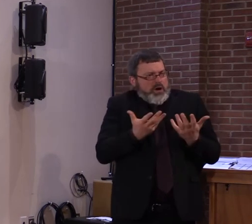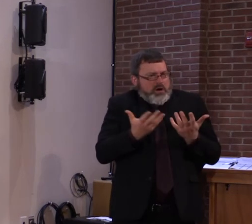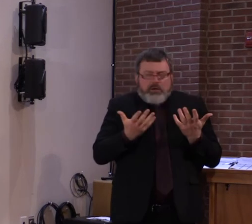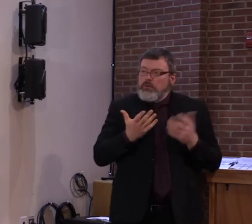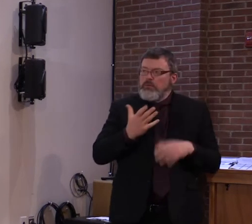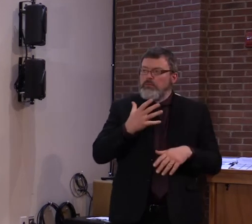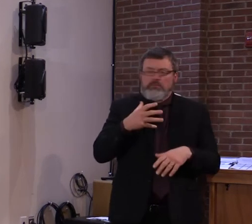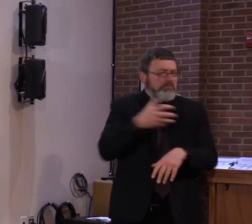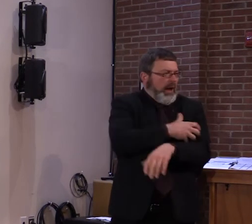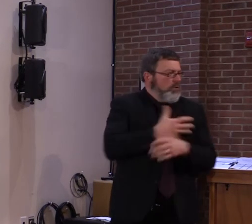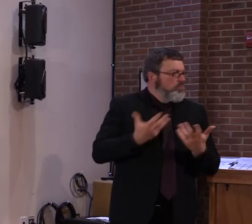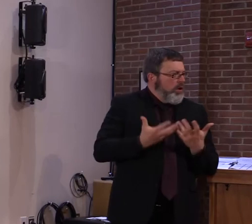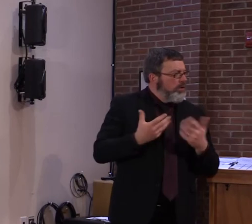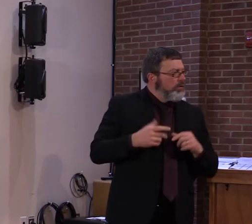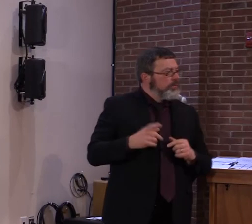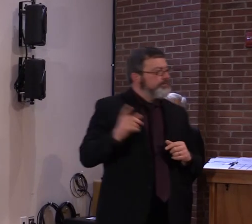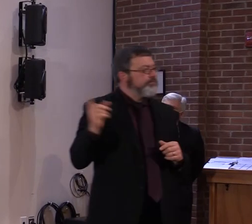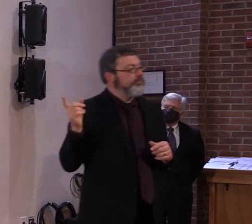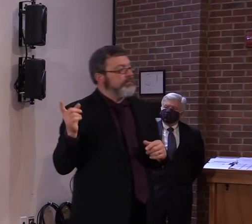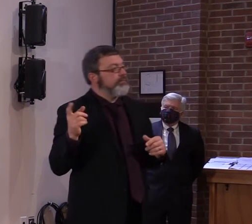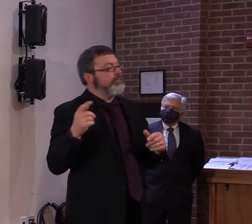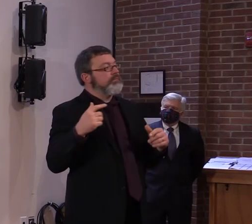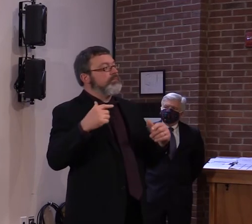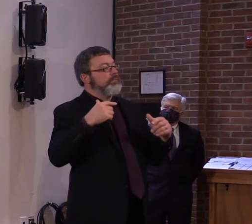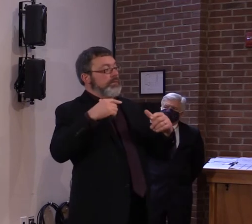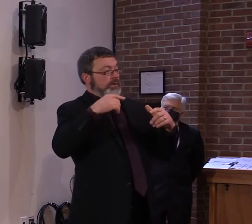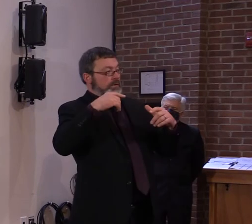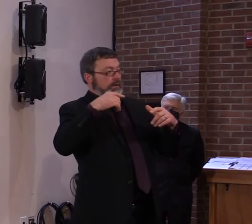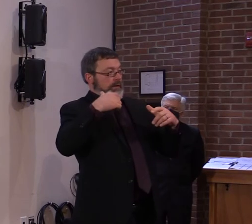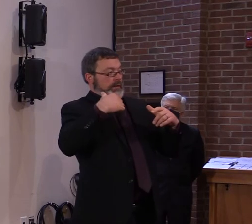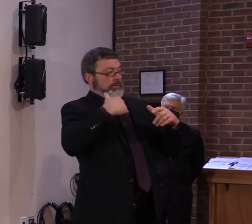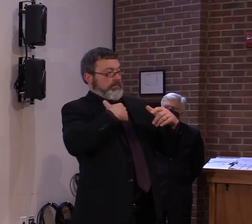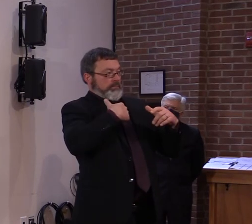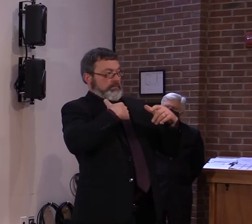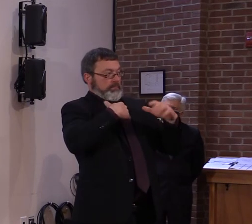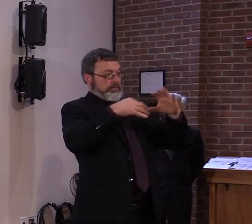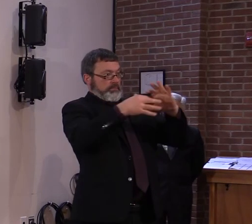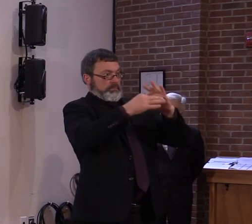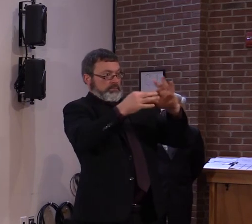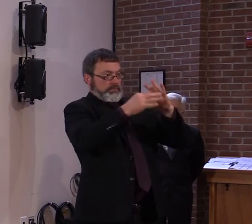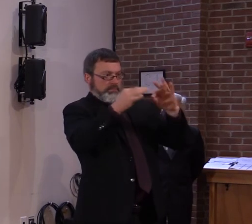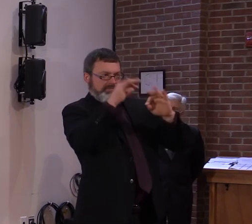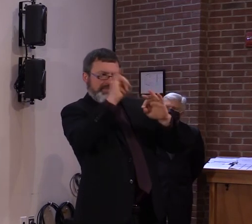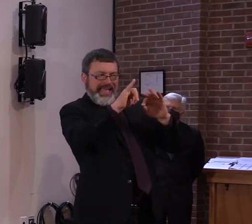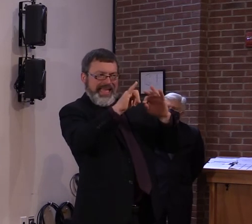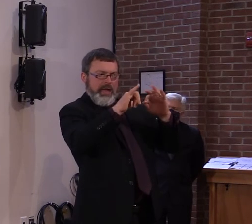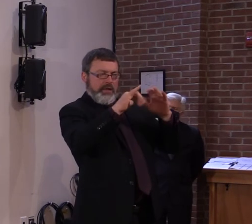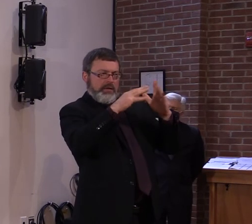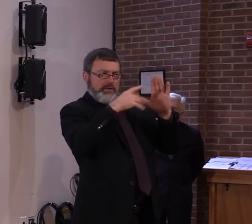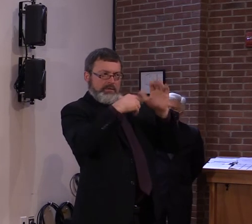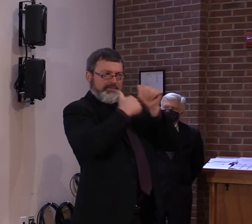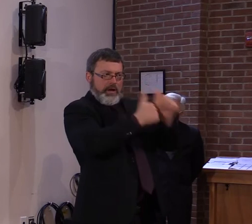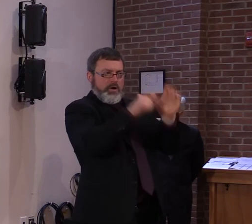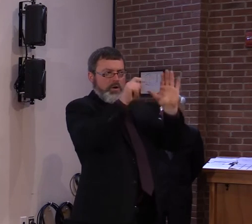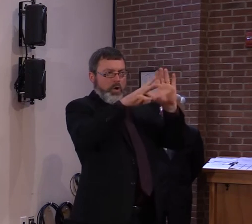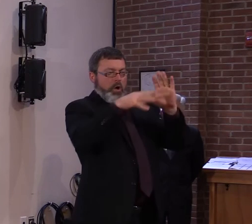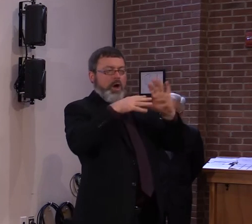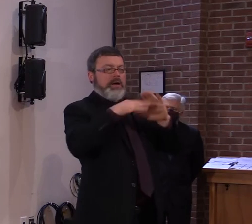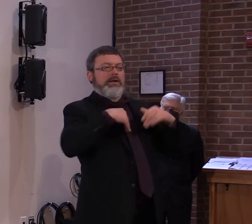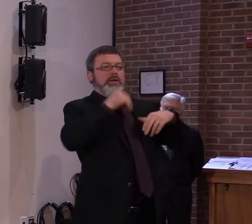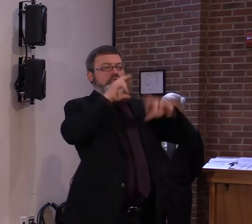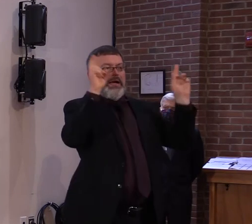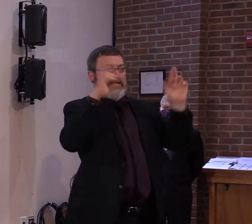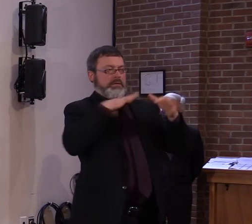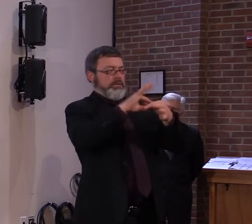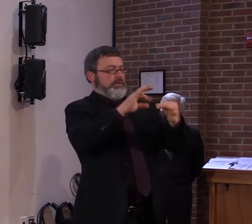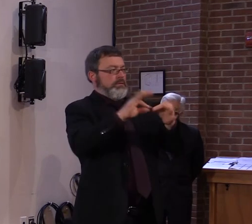Yeah, that requires a legal response, which I'm not prepared to give you today. But we would have power